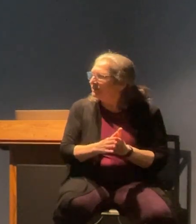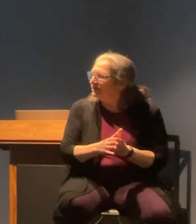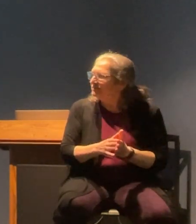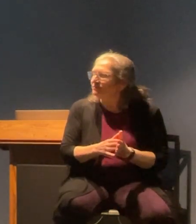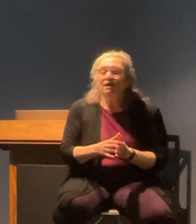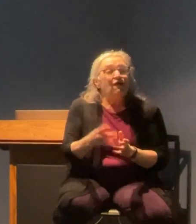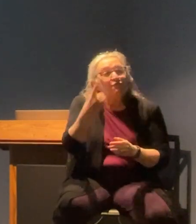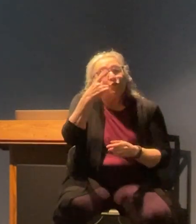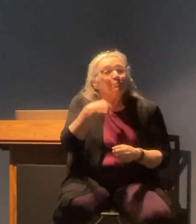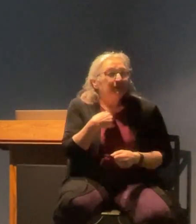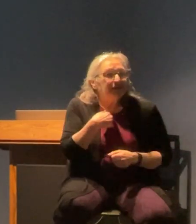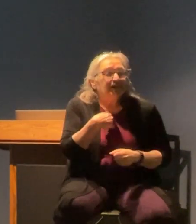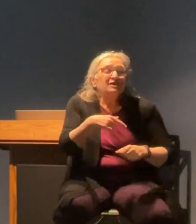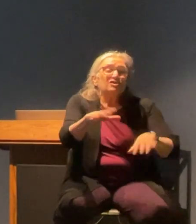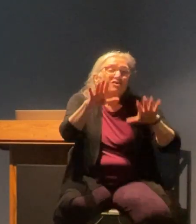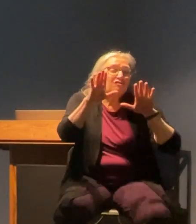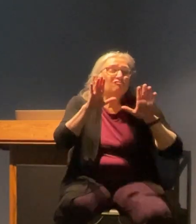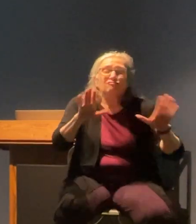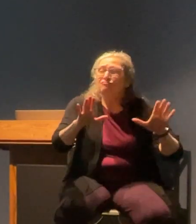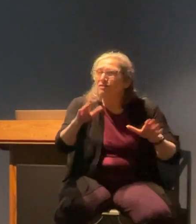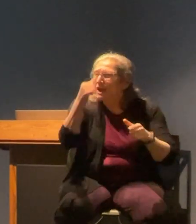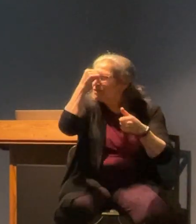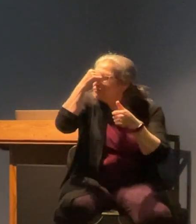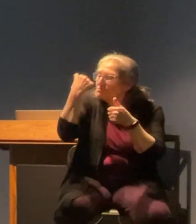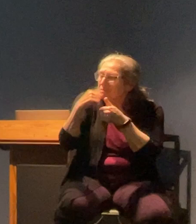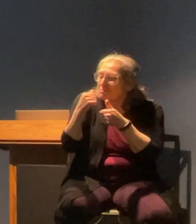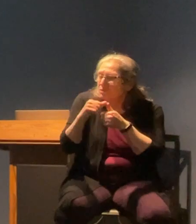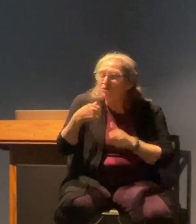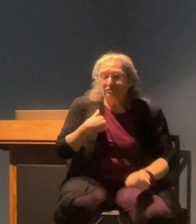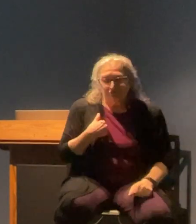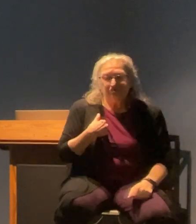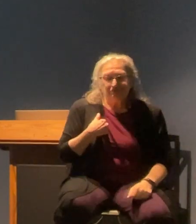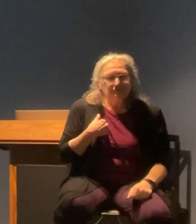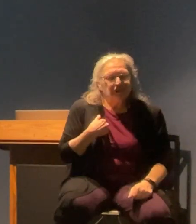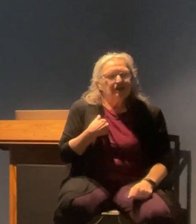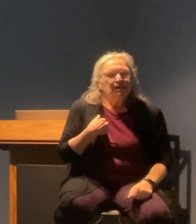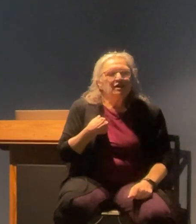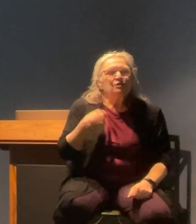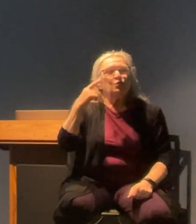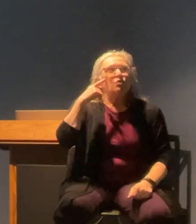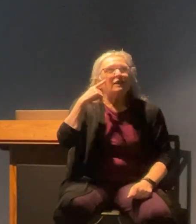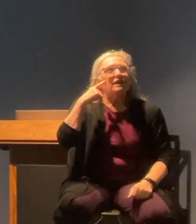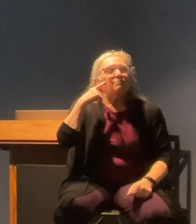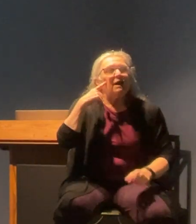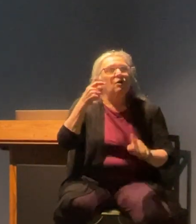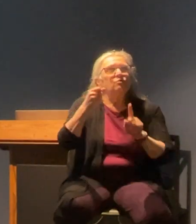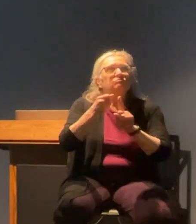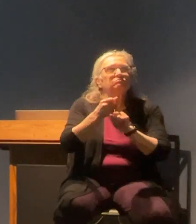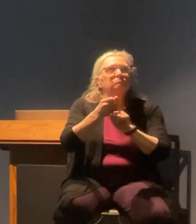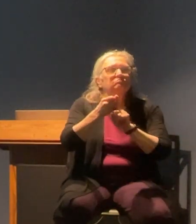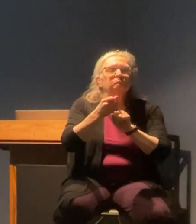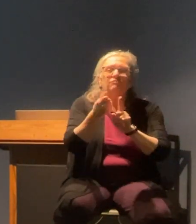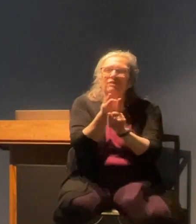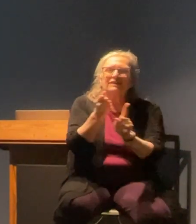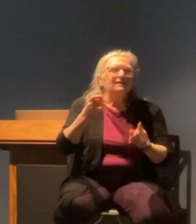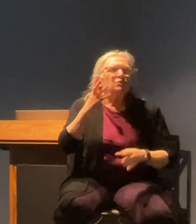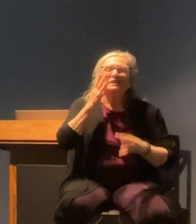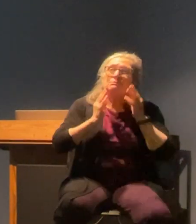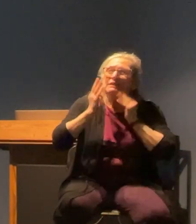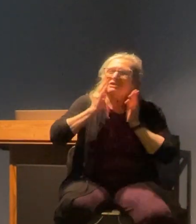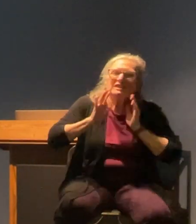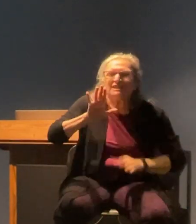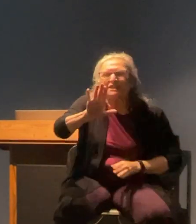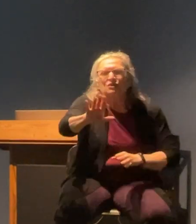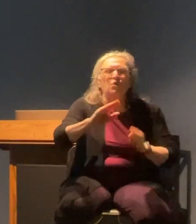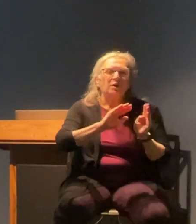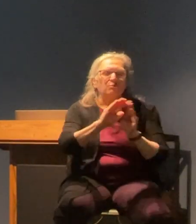This for me is a really great reminder to always think really expansively about the incredible experiences right in your own